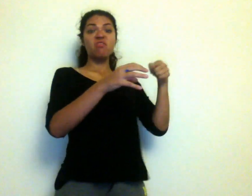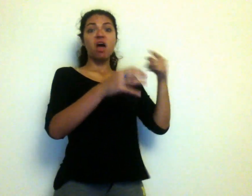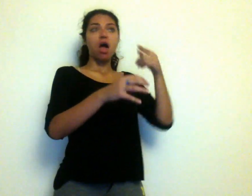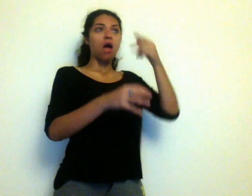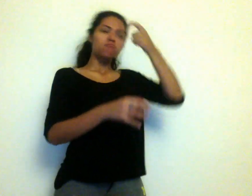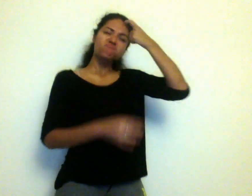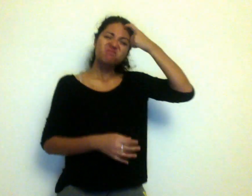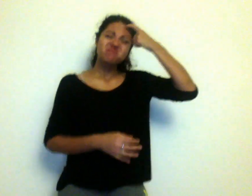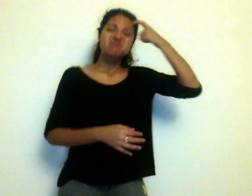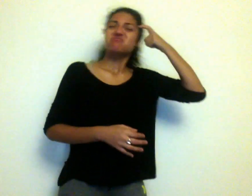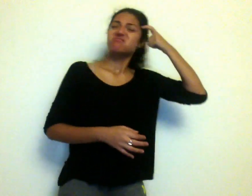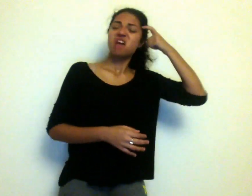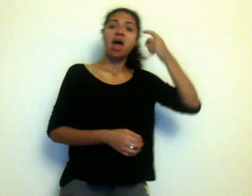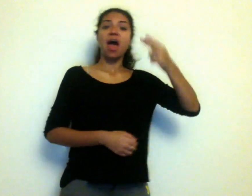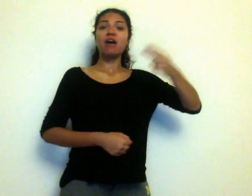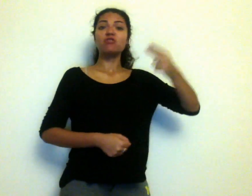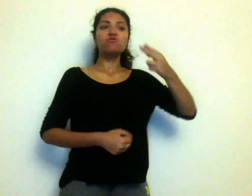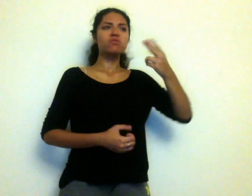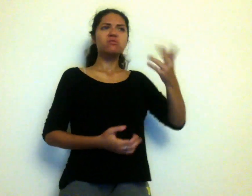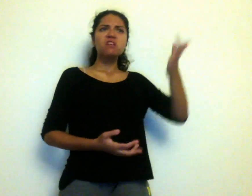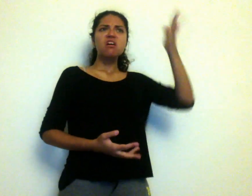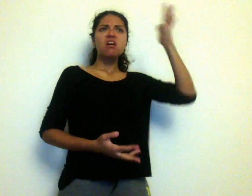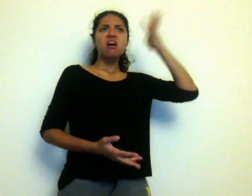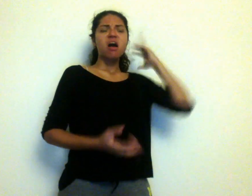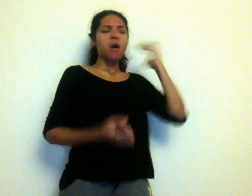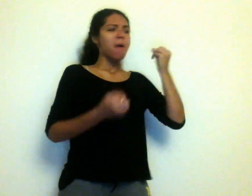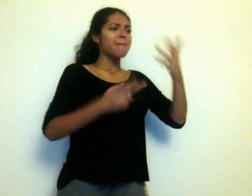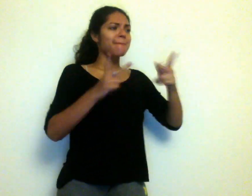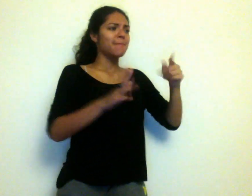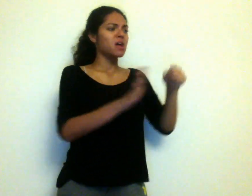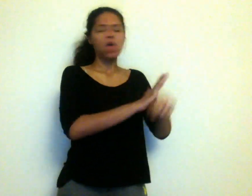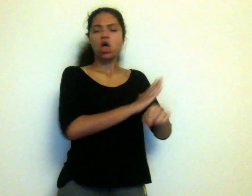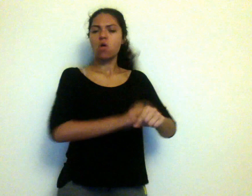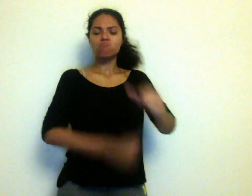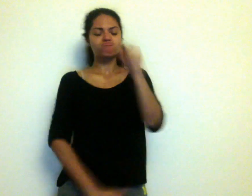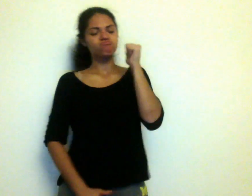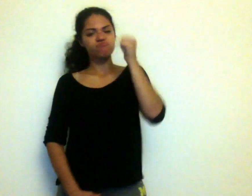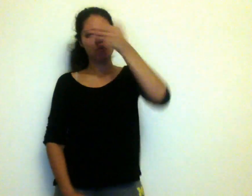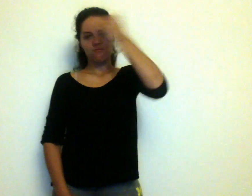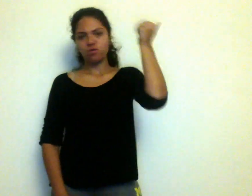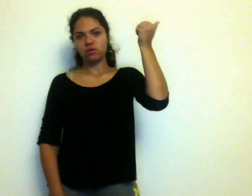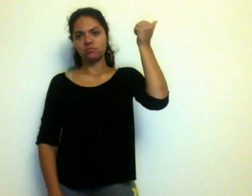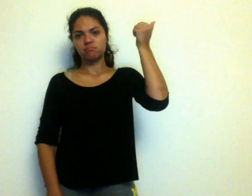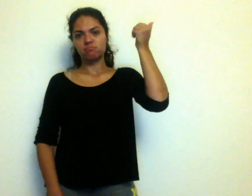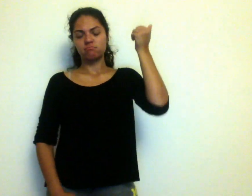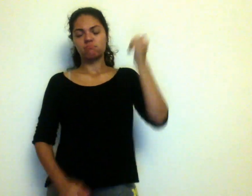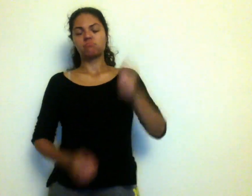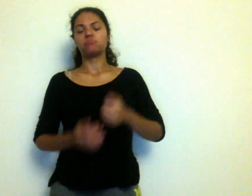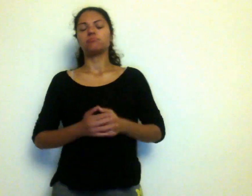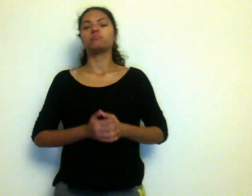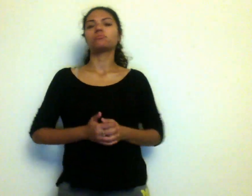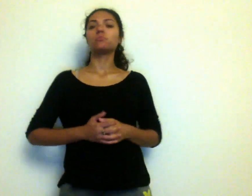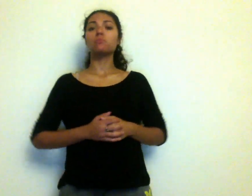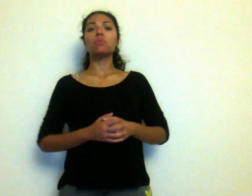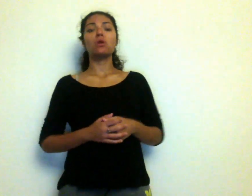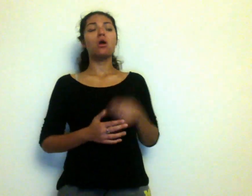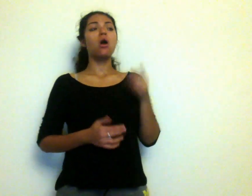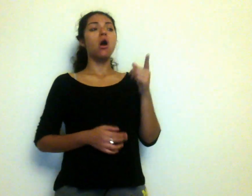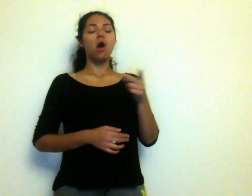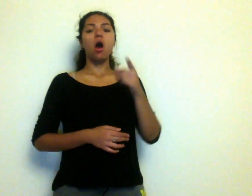always lives. Mahatma Gandhi was asked what he thought of Christianity. He said, I like their Christ, I don't like their